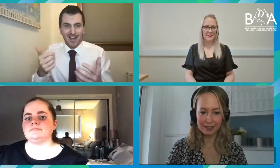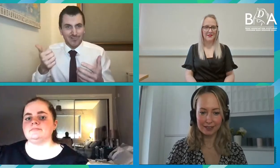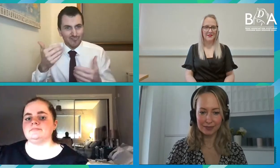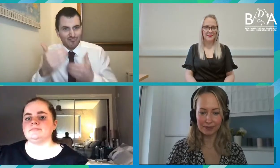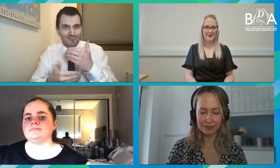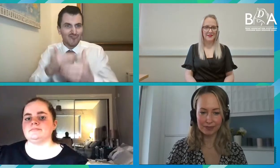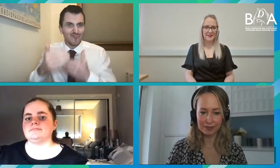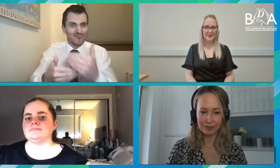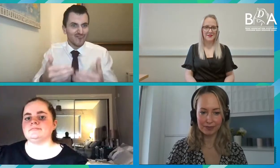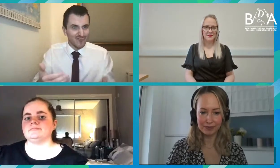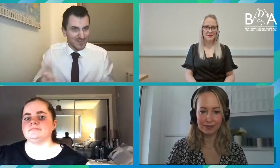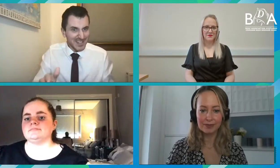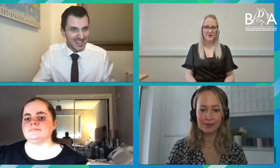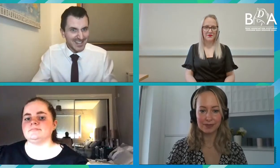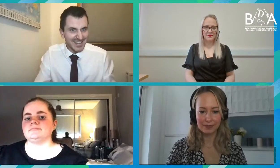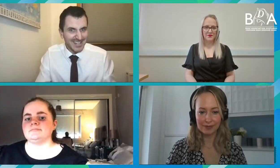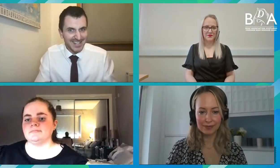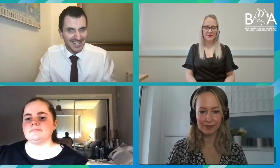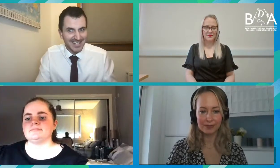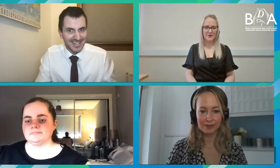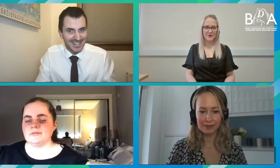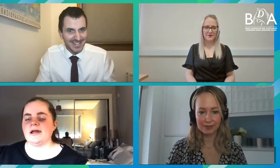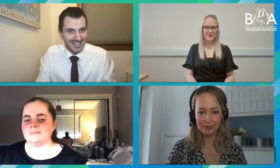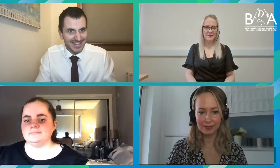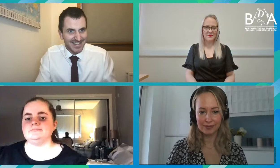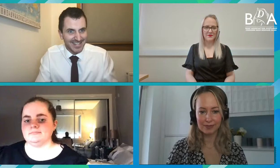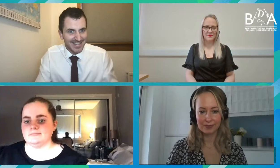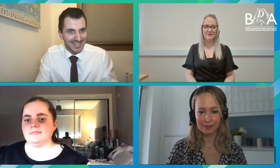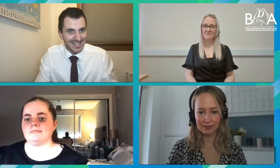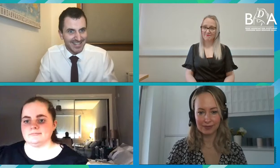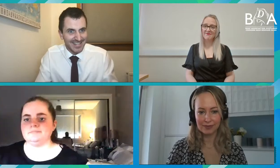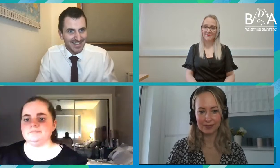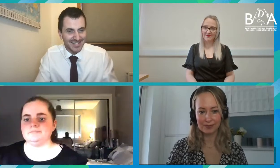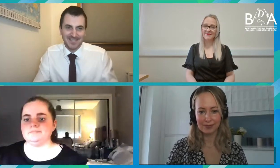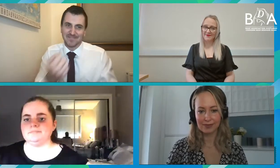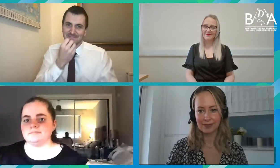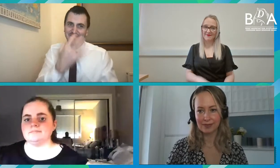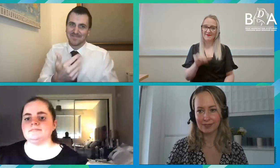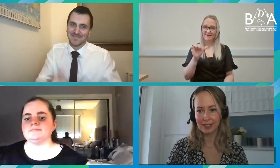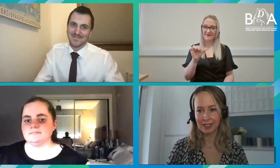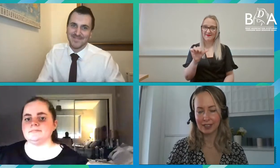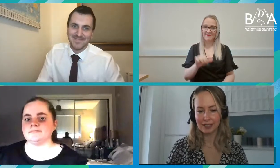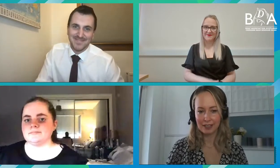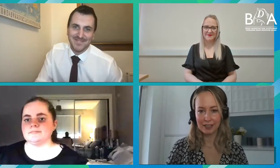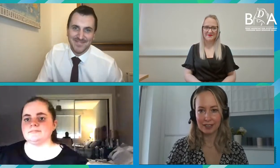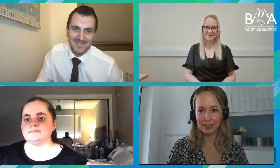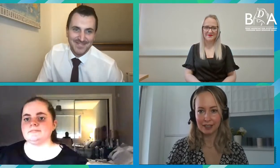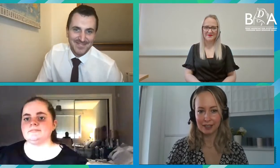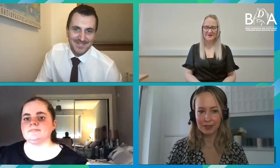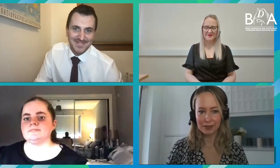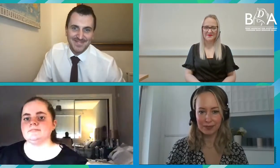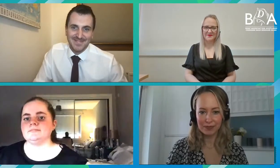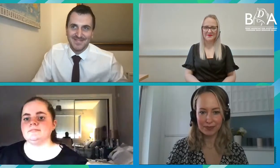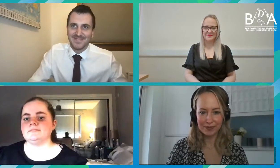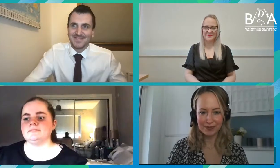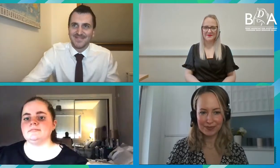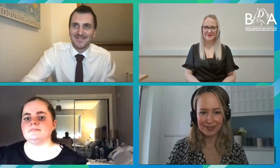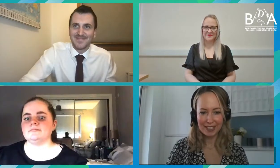pretty much a smooth apprenticeship. It ran smoothly, yeah? Fantastic. Look at